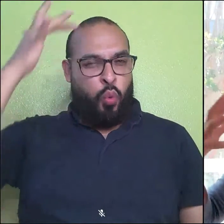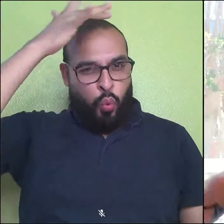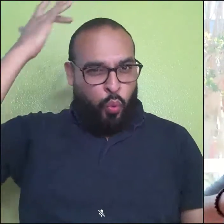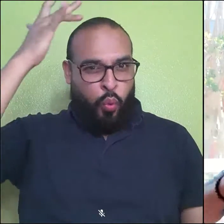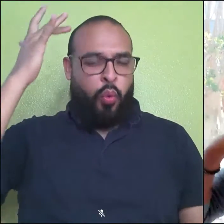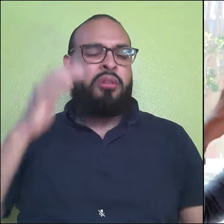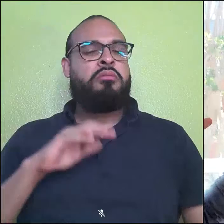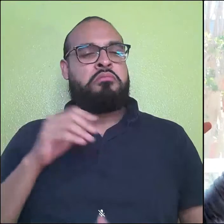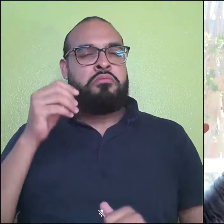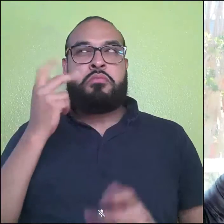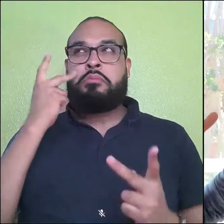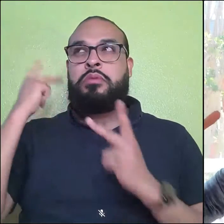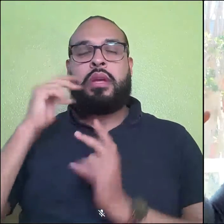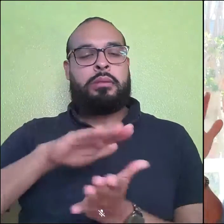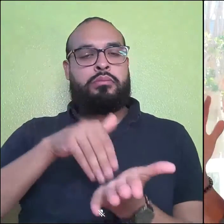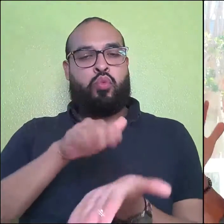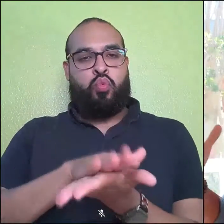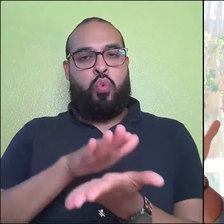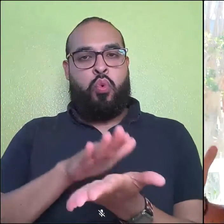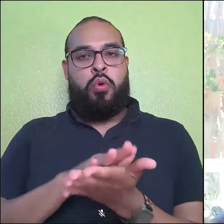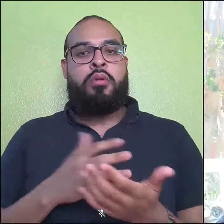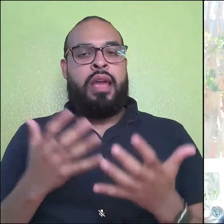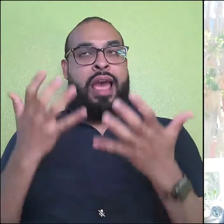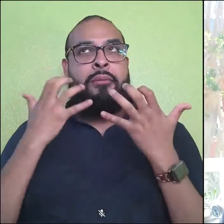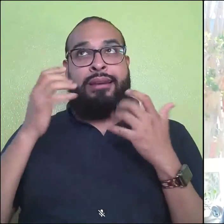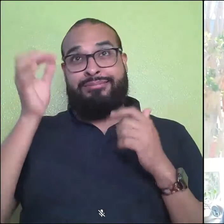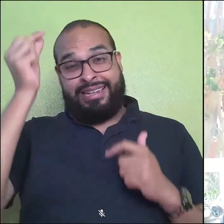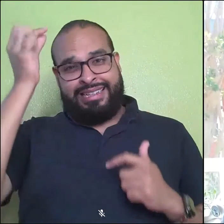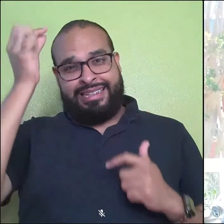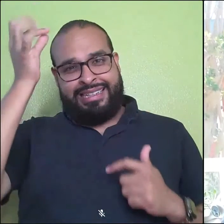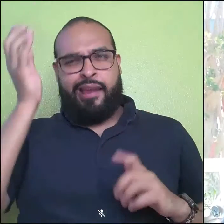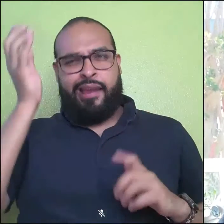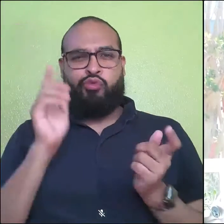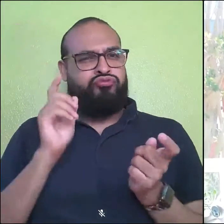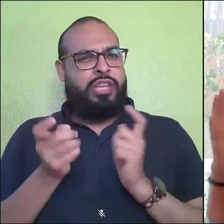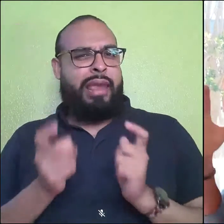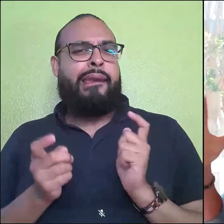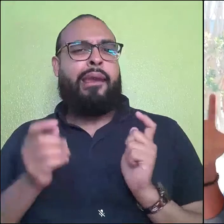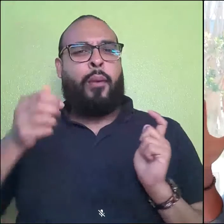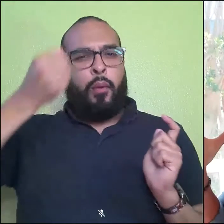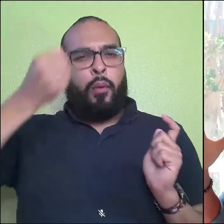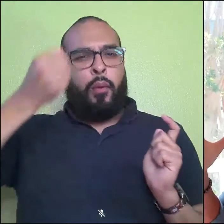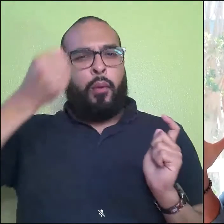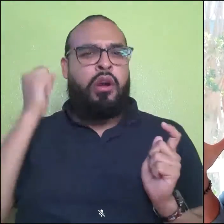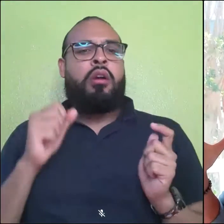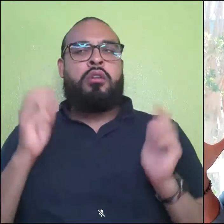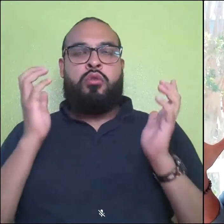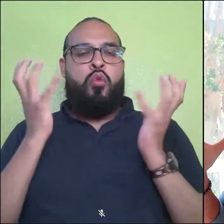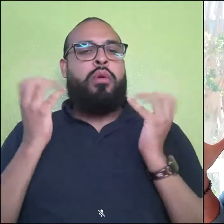my hair to be more like the other Dominicans in the school and other Black men in the school, to kind of this Afro